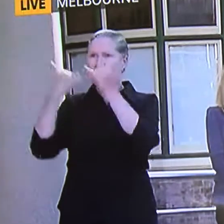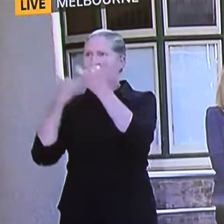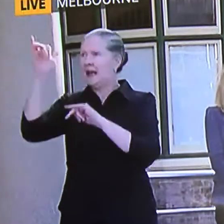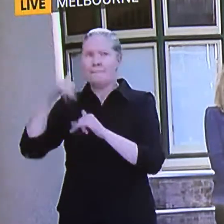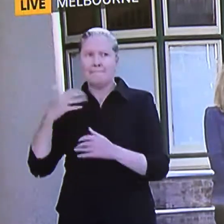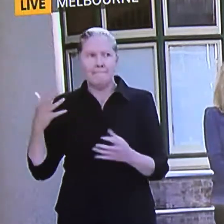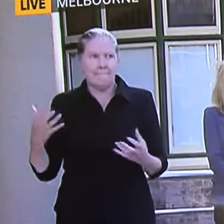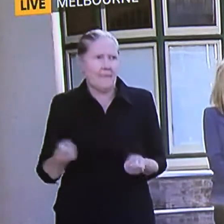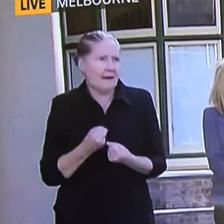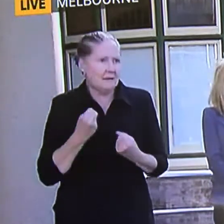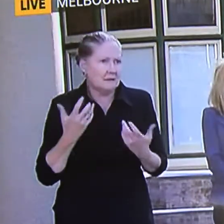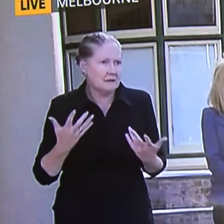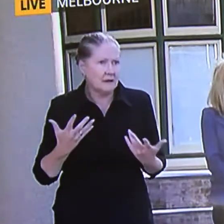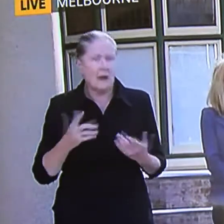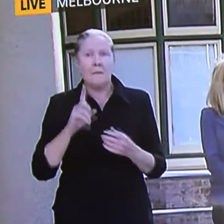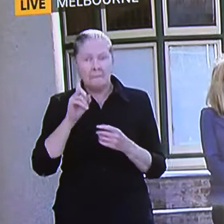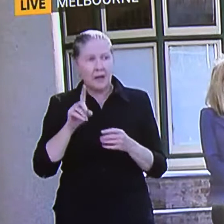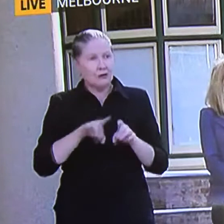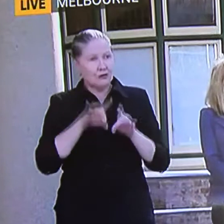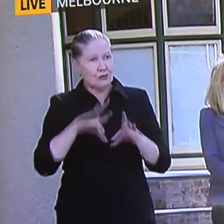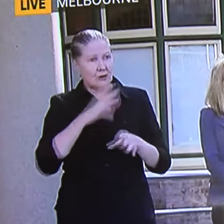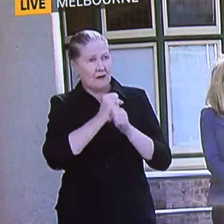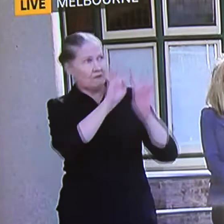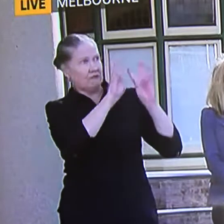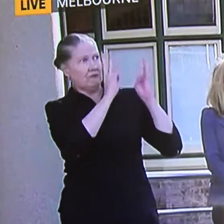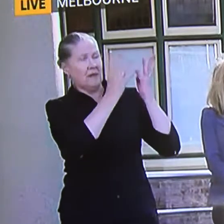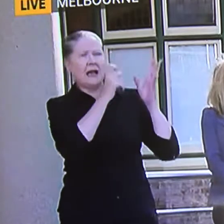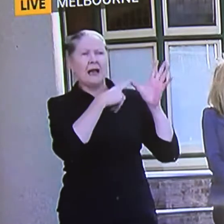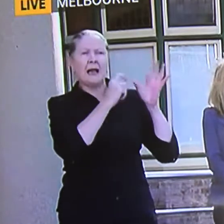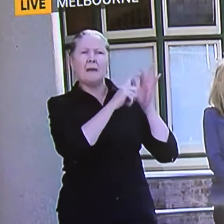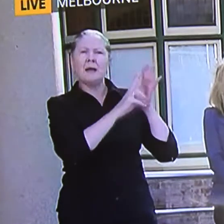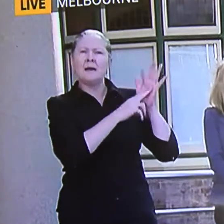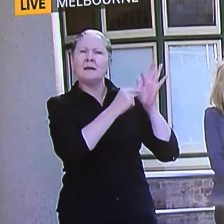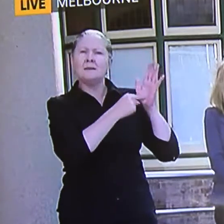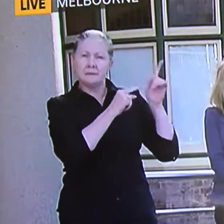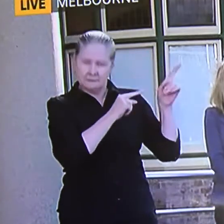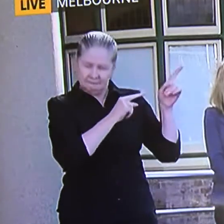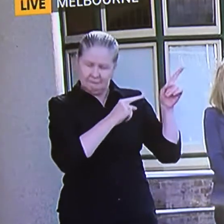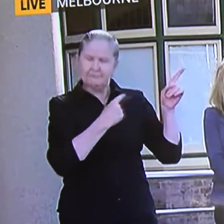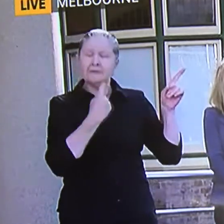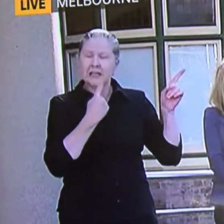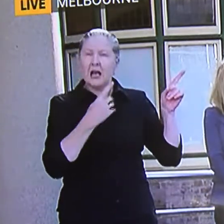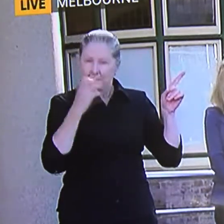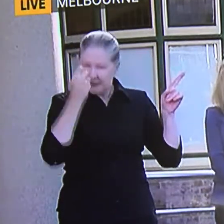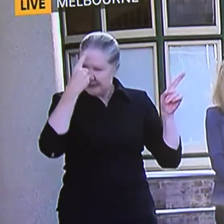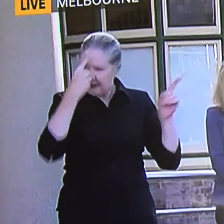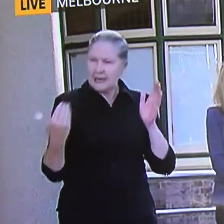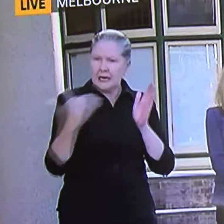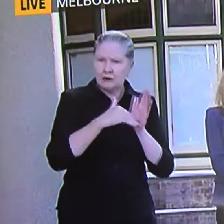is that the National Cabinet has taken additional steps in terms of isolation for flight crews.